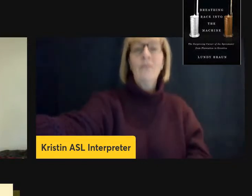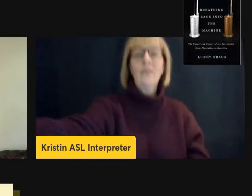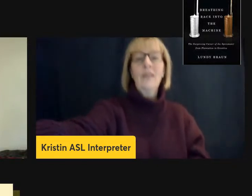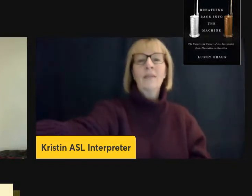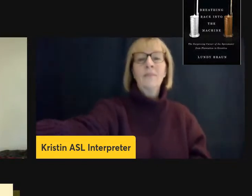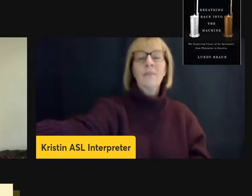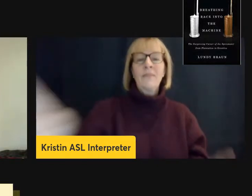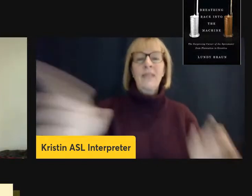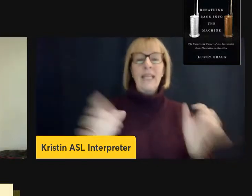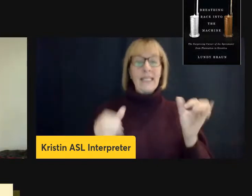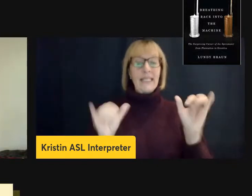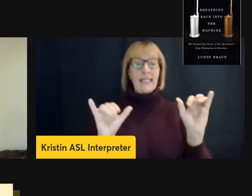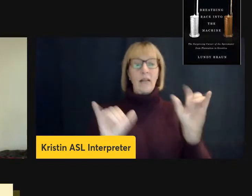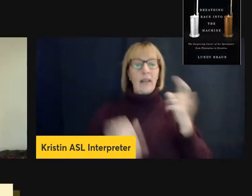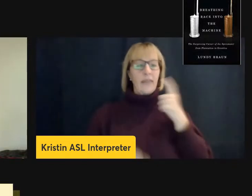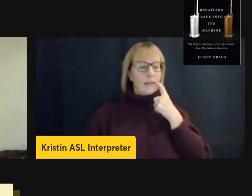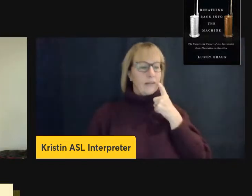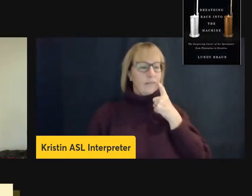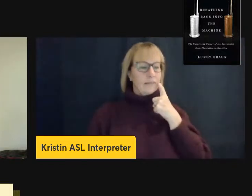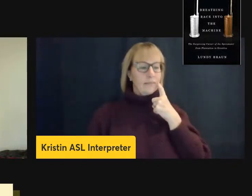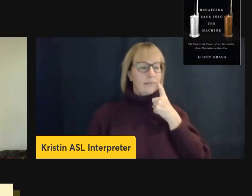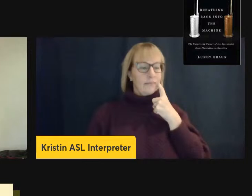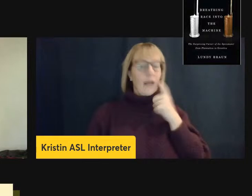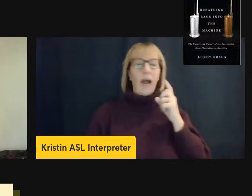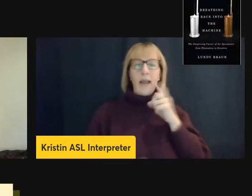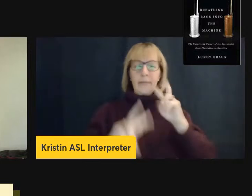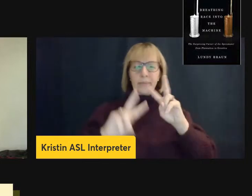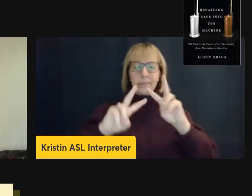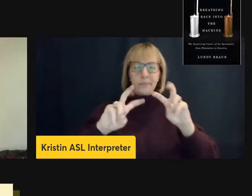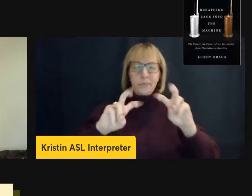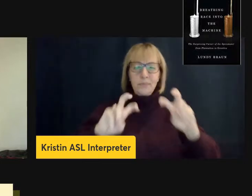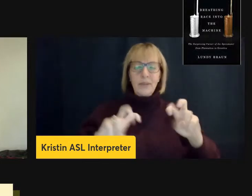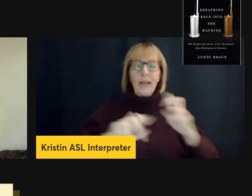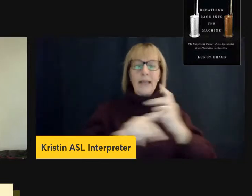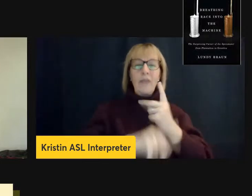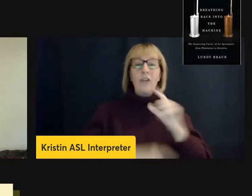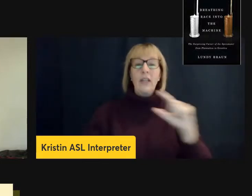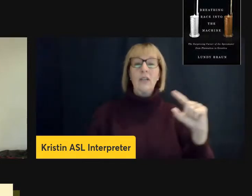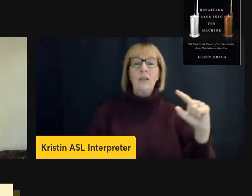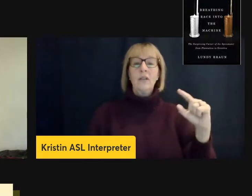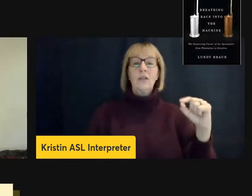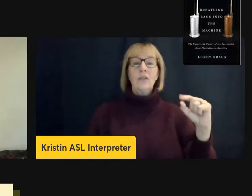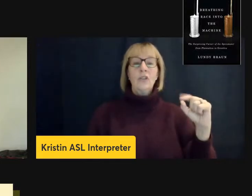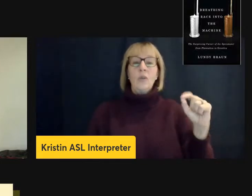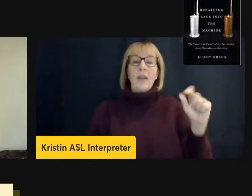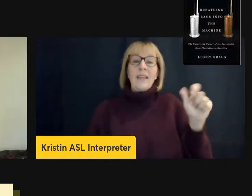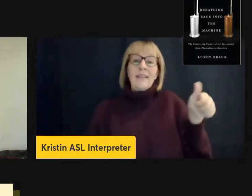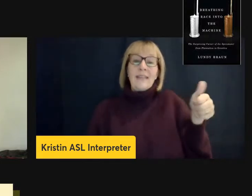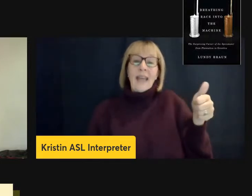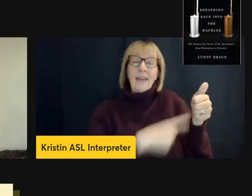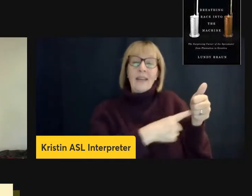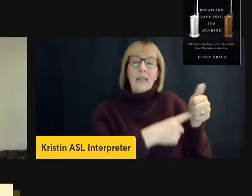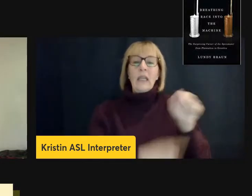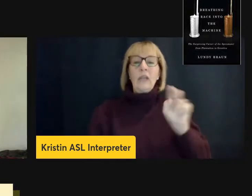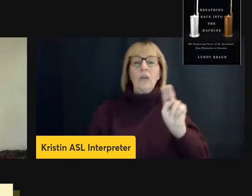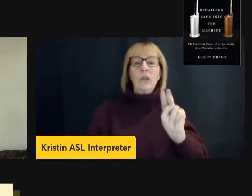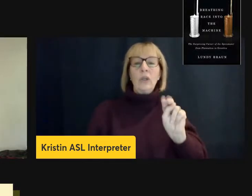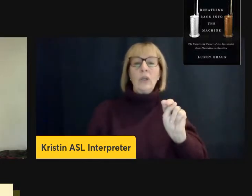at least the last I looked carefully, in 2010 in the New England Journal of Medicine.